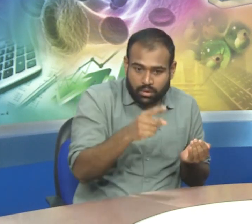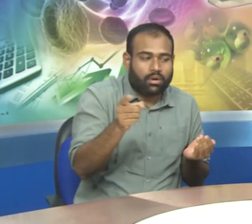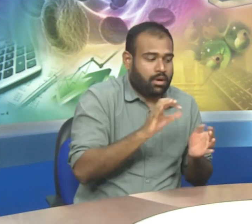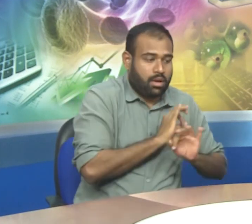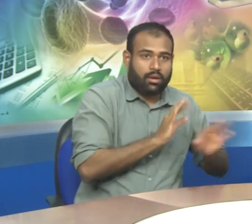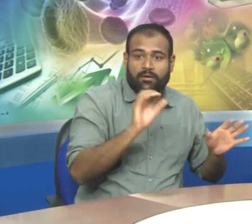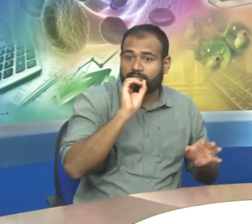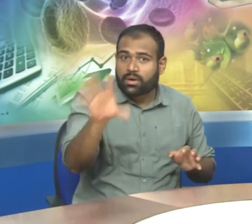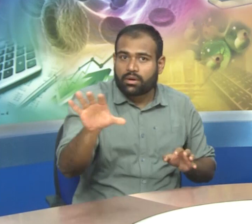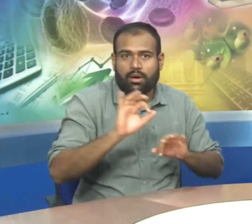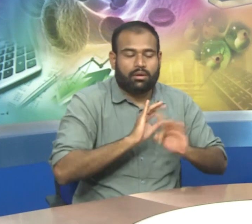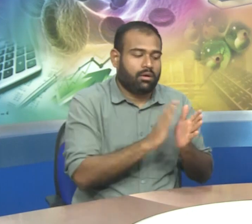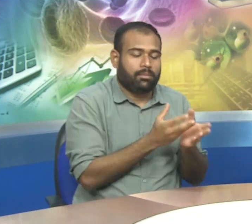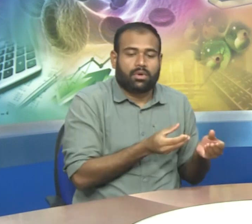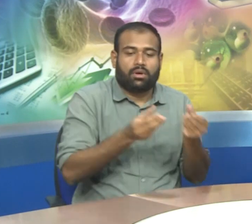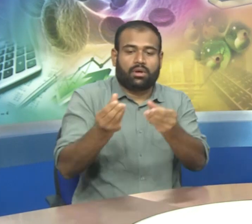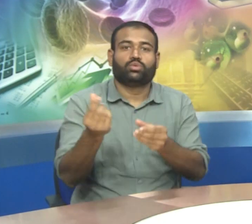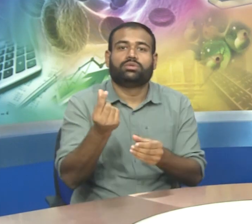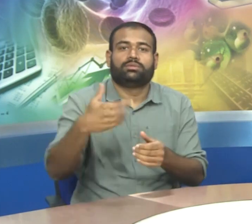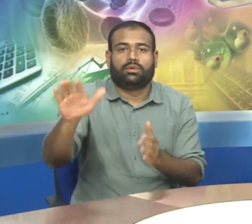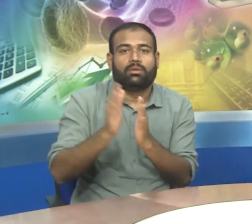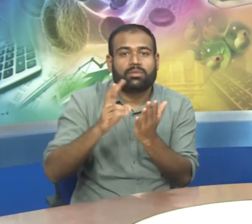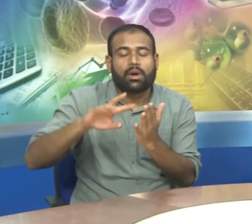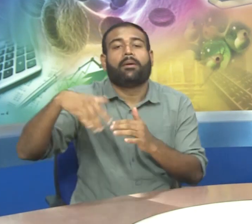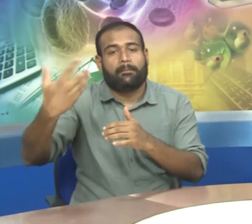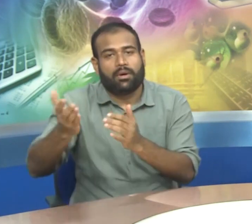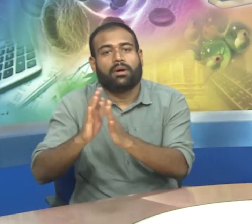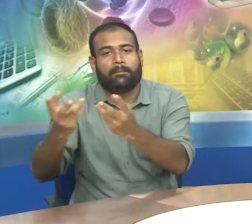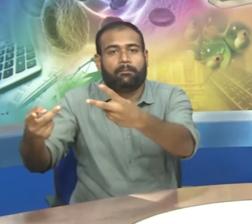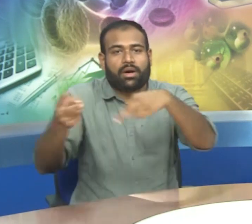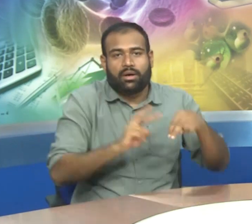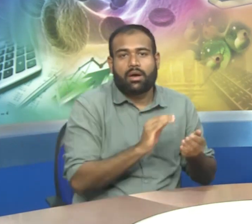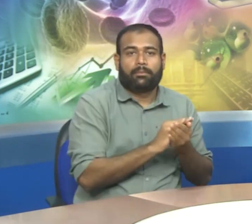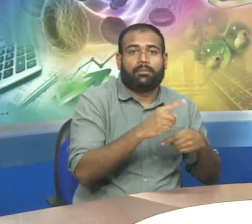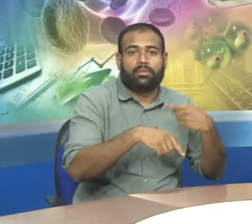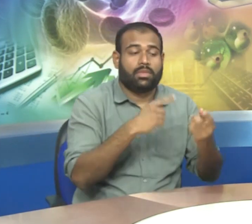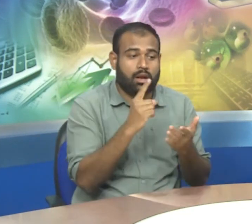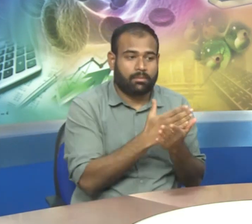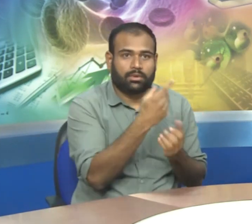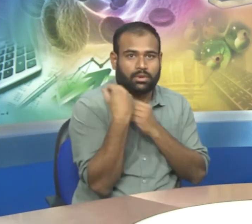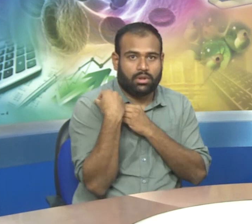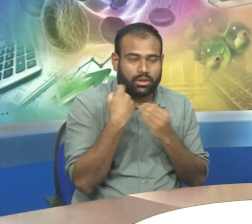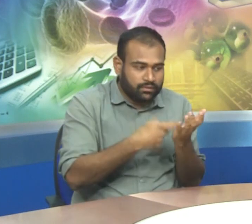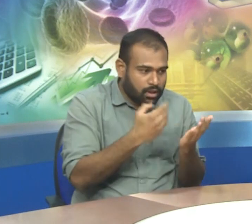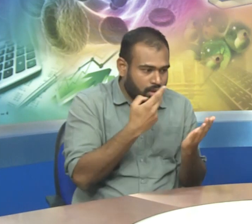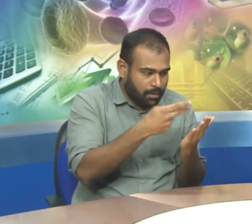Whenever the book is returned, library informs the user, book is reserved so that he or she can get the particular book.